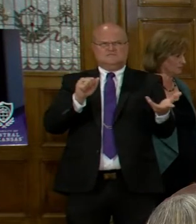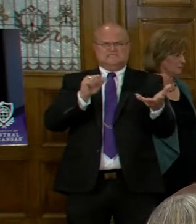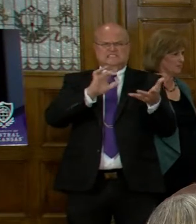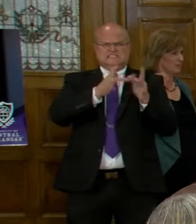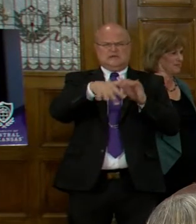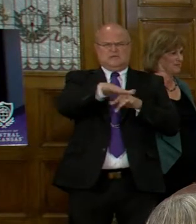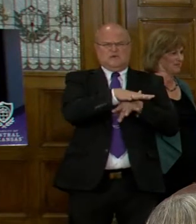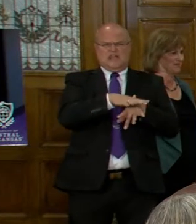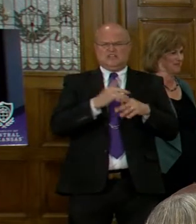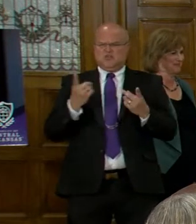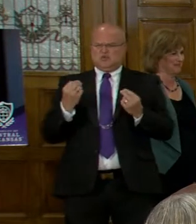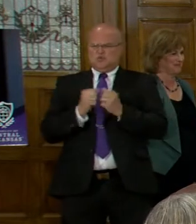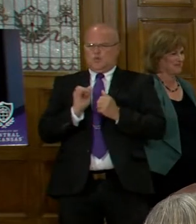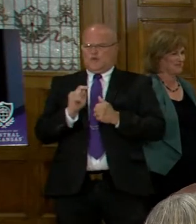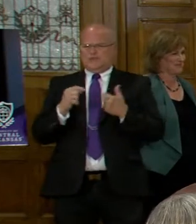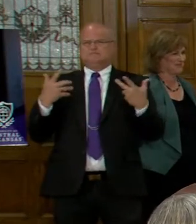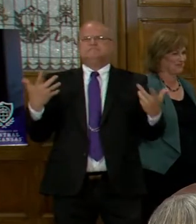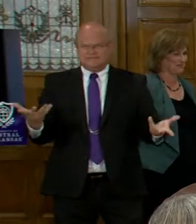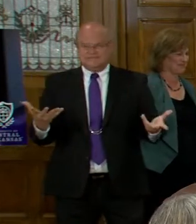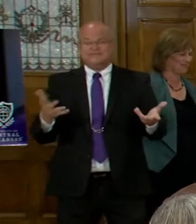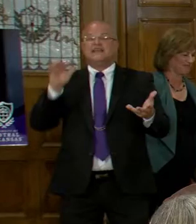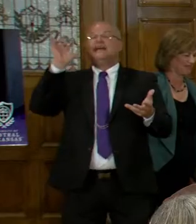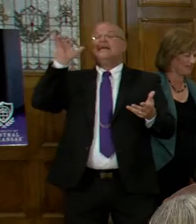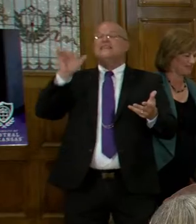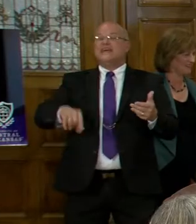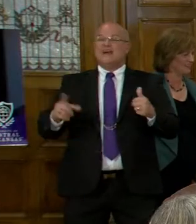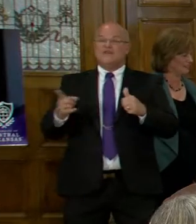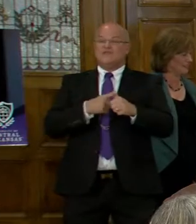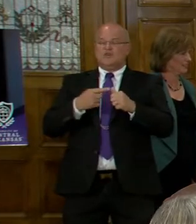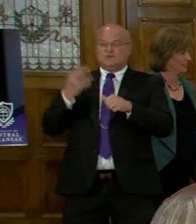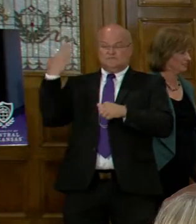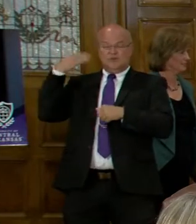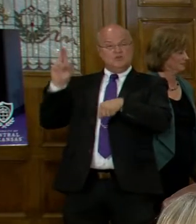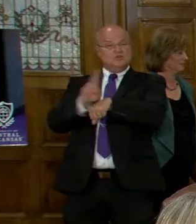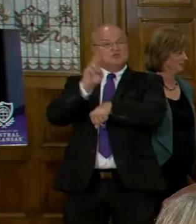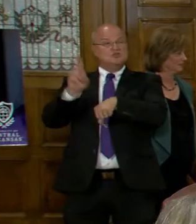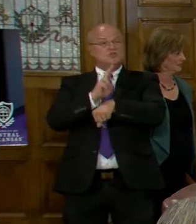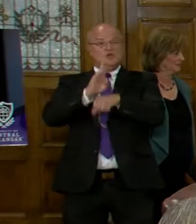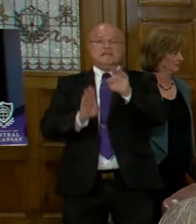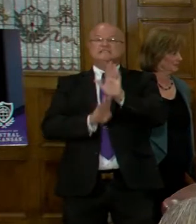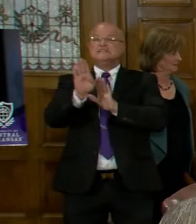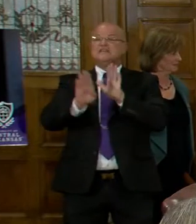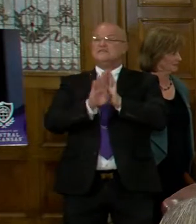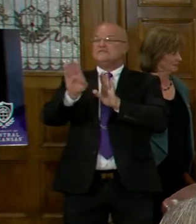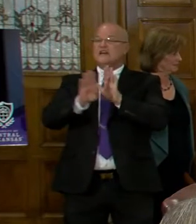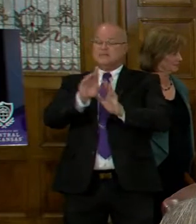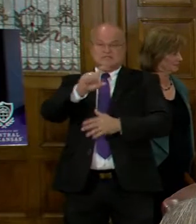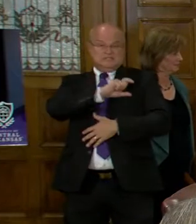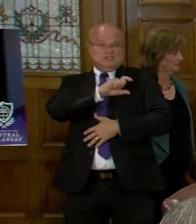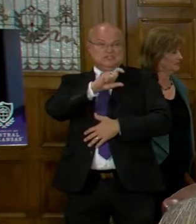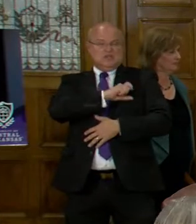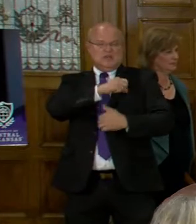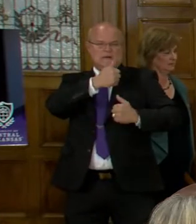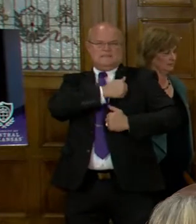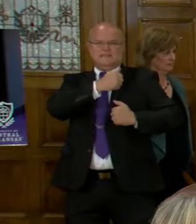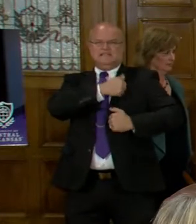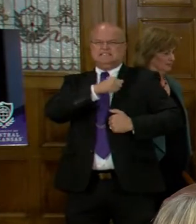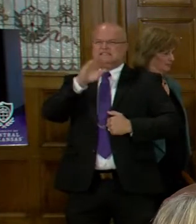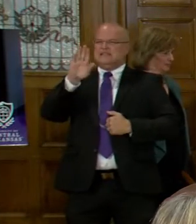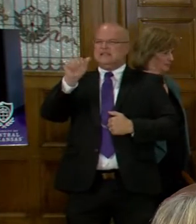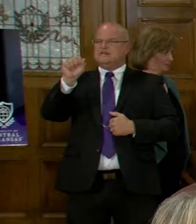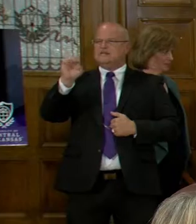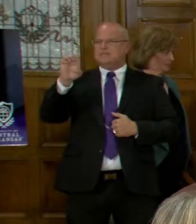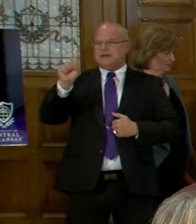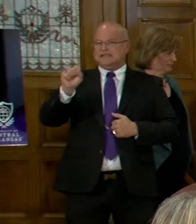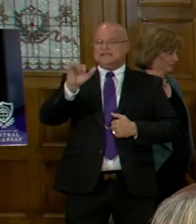do with it? Cyber ranges were first widely used to develop cybersecurity at military bases, and that's